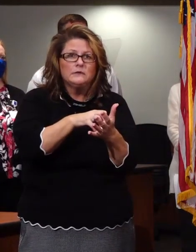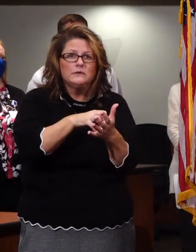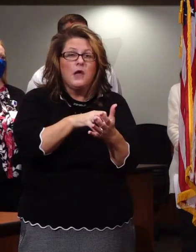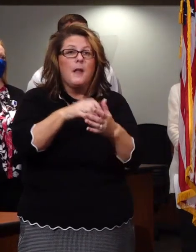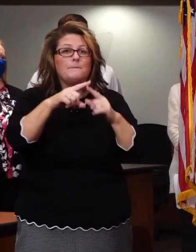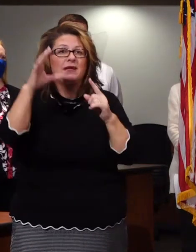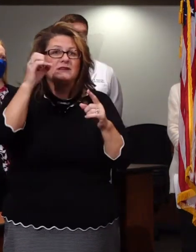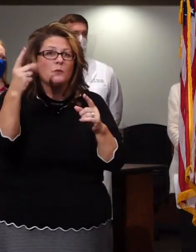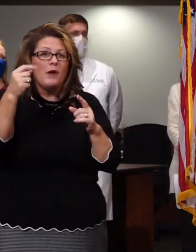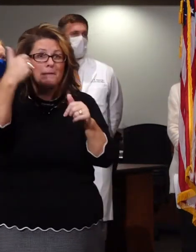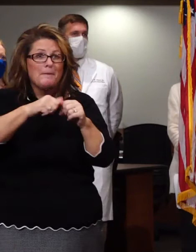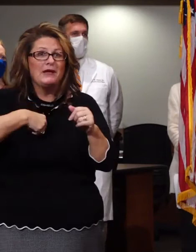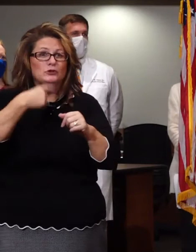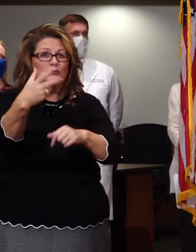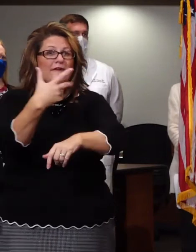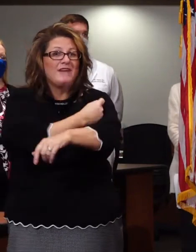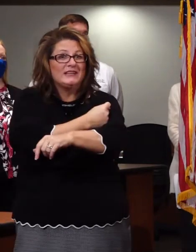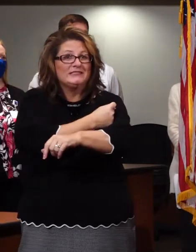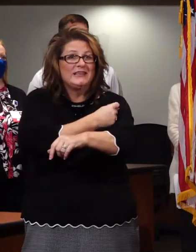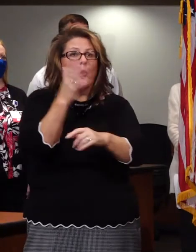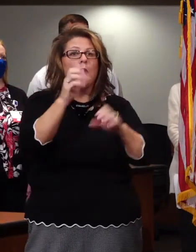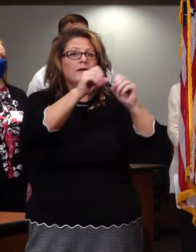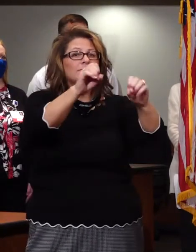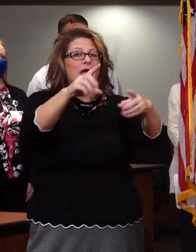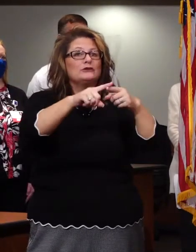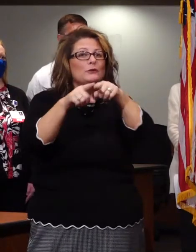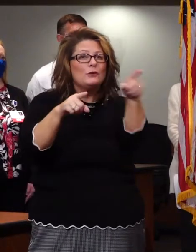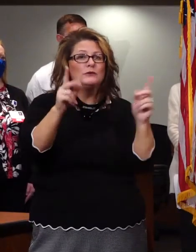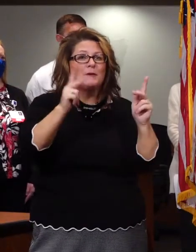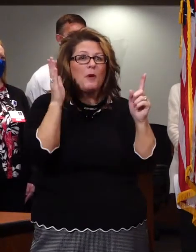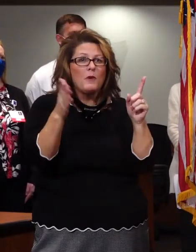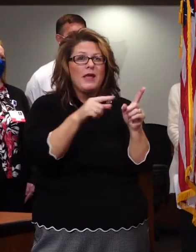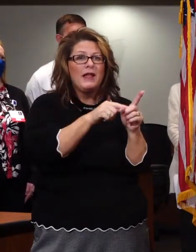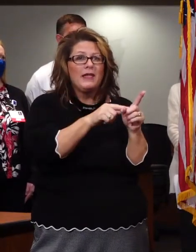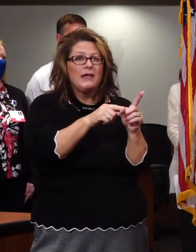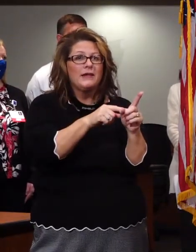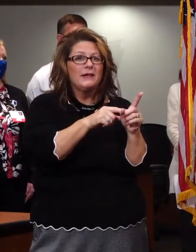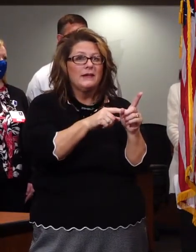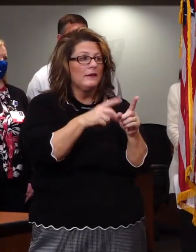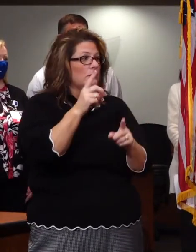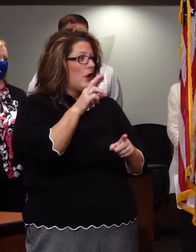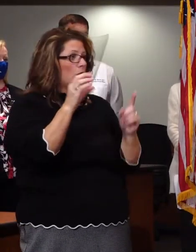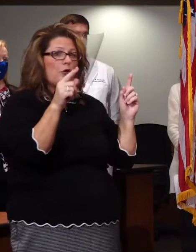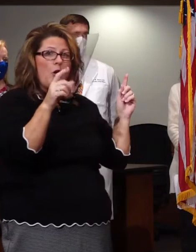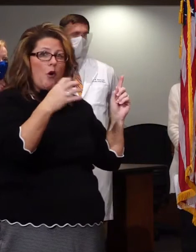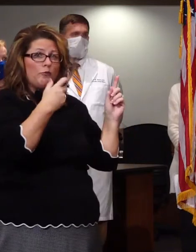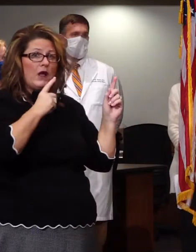vaccine will first be distributed to are the ones that are at risk. But Dr. Cole, would you like to respond?